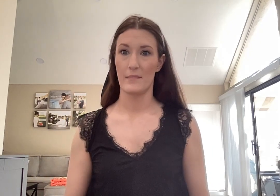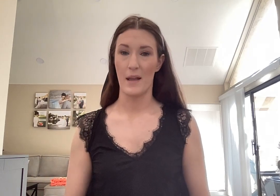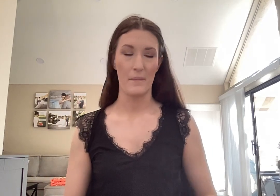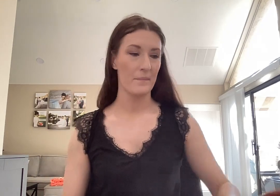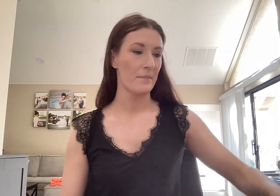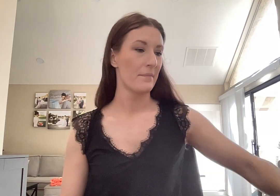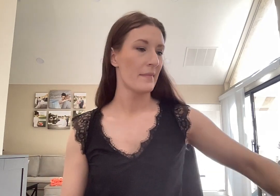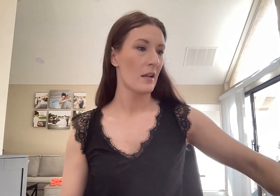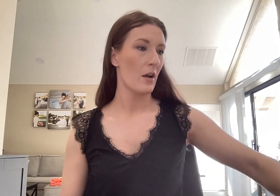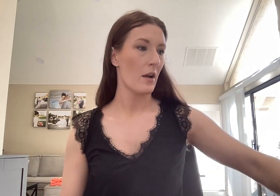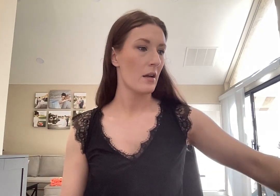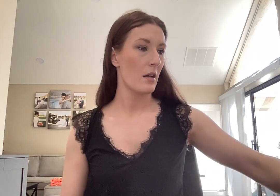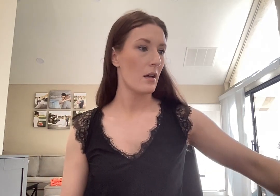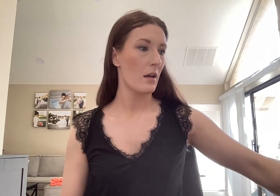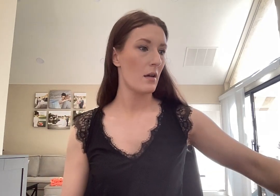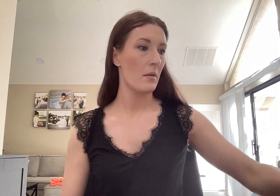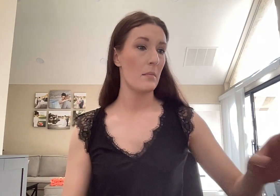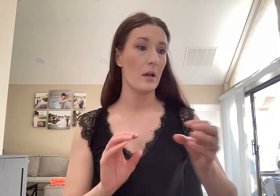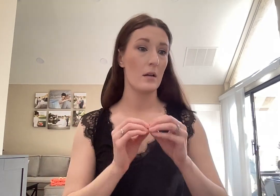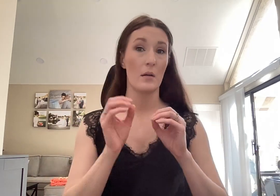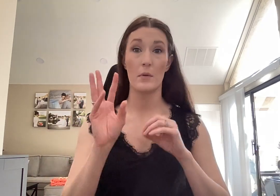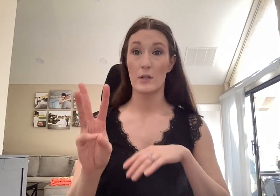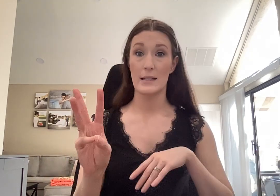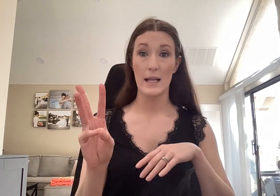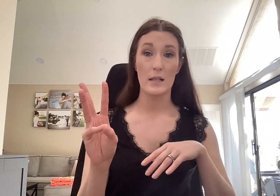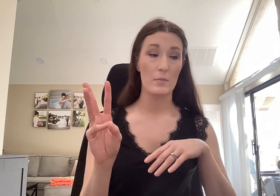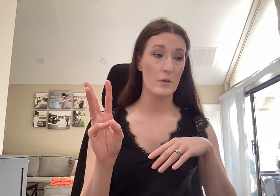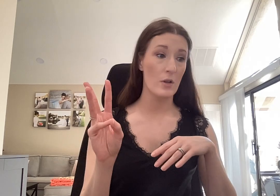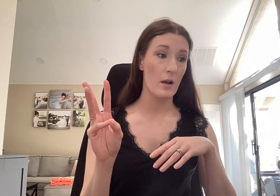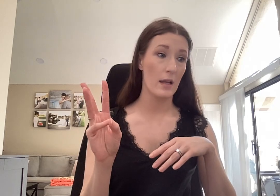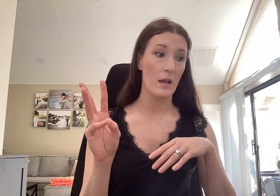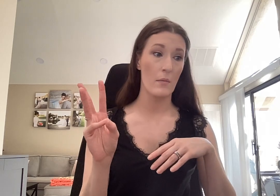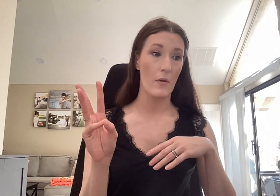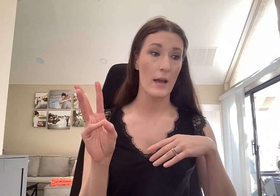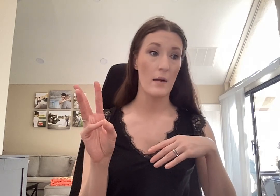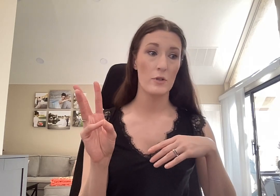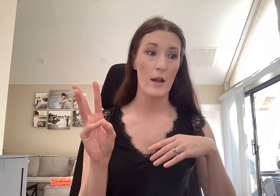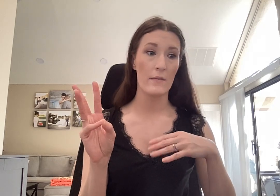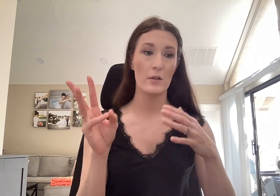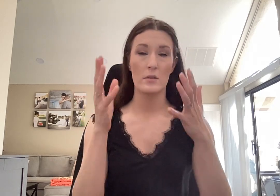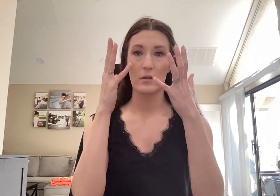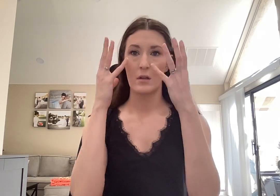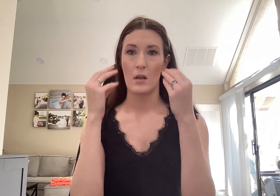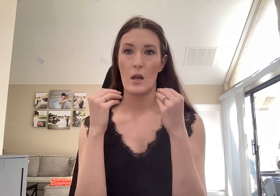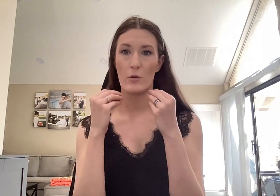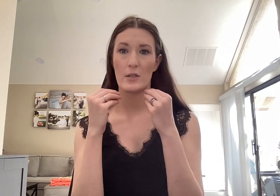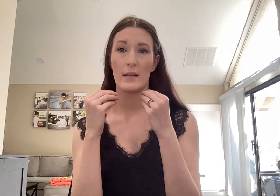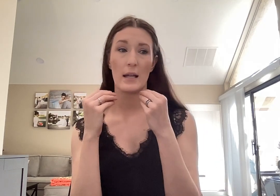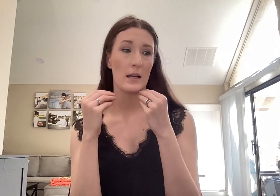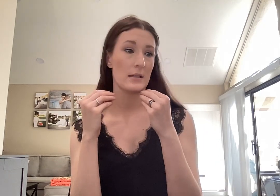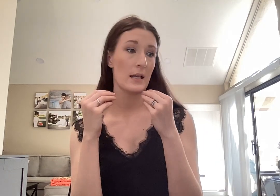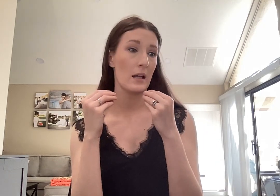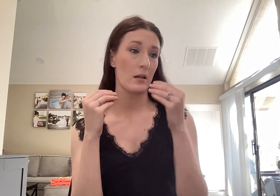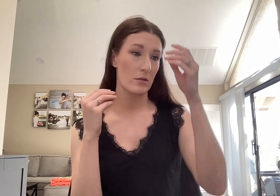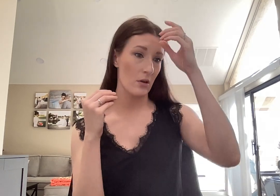Okay. All right. Number 6, we're talking about cab drivers and which side they get skin cancer